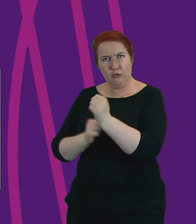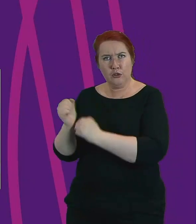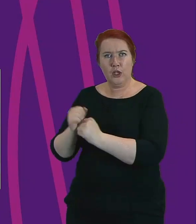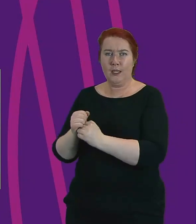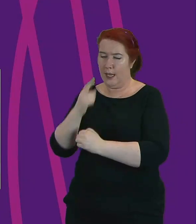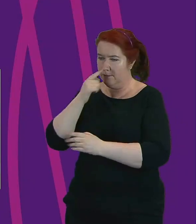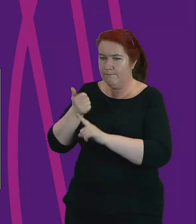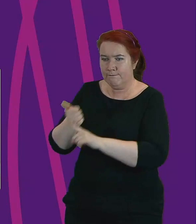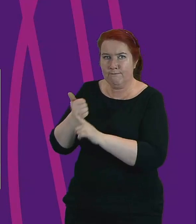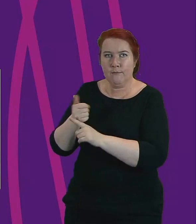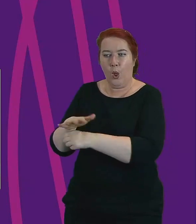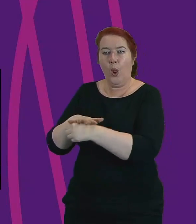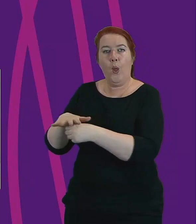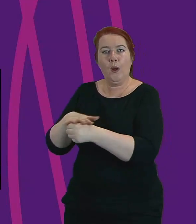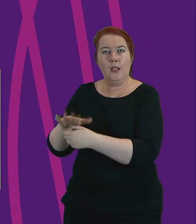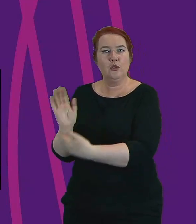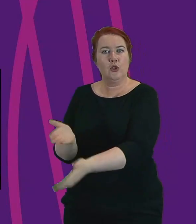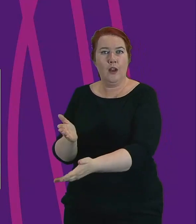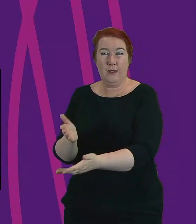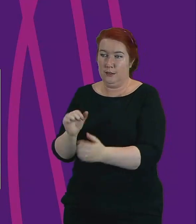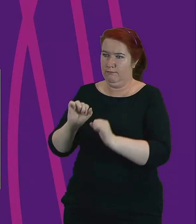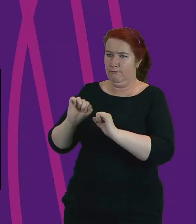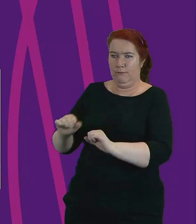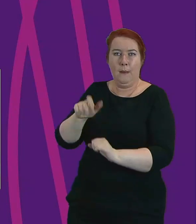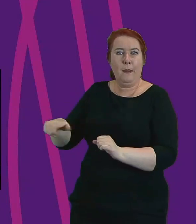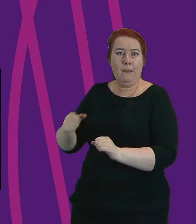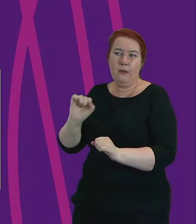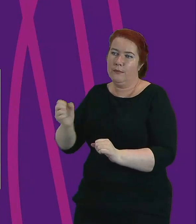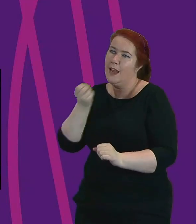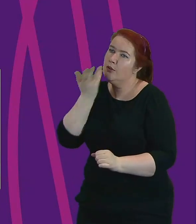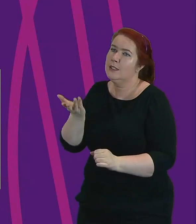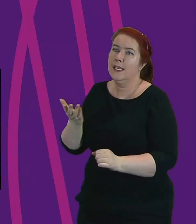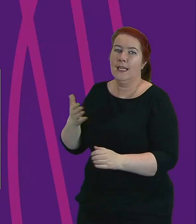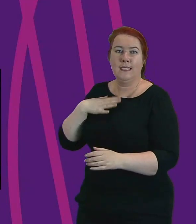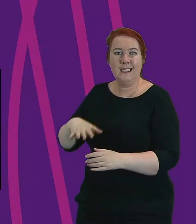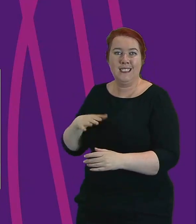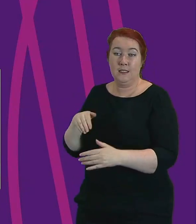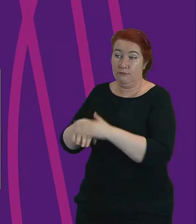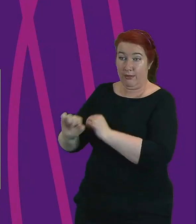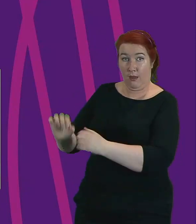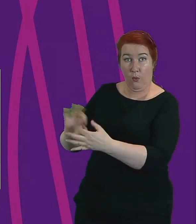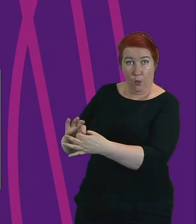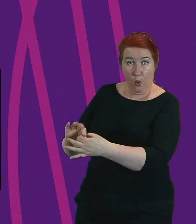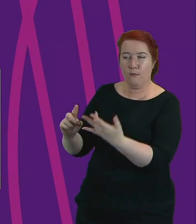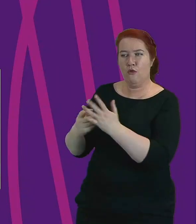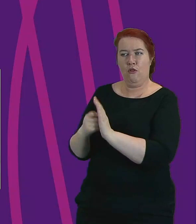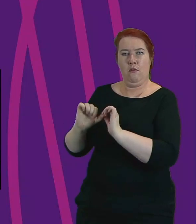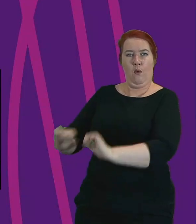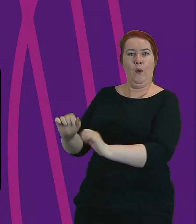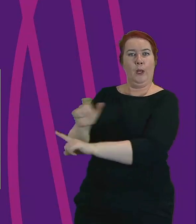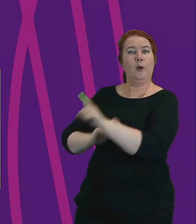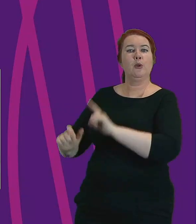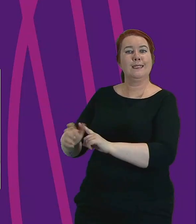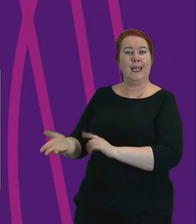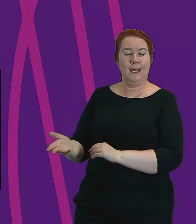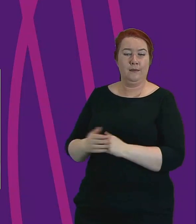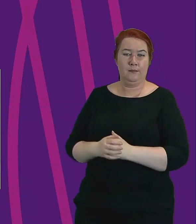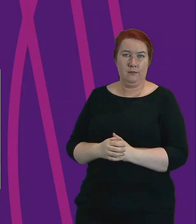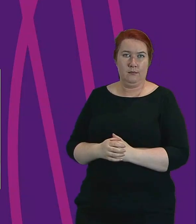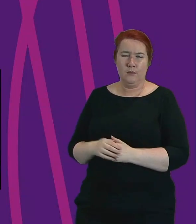services around the everyday needs of people in their own homes or in their own community, with lines